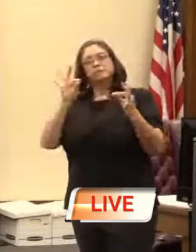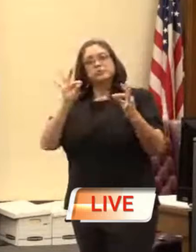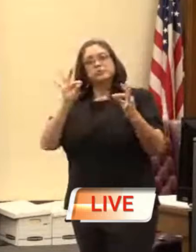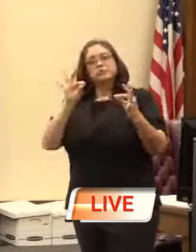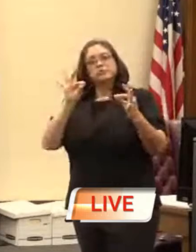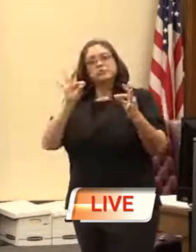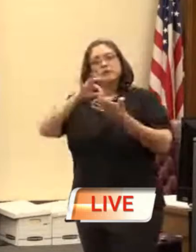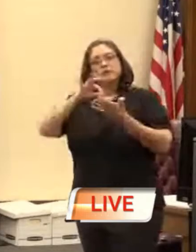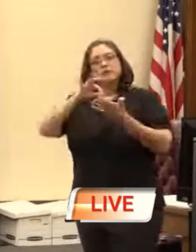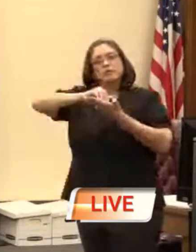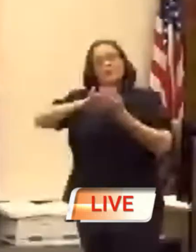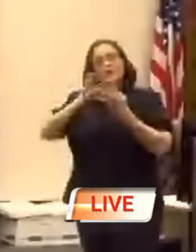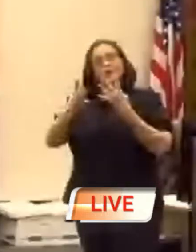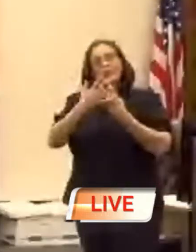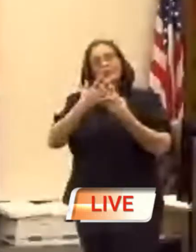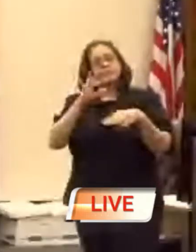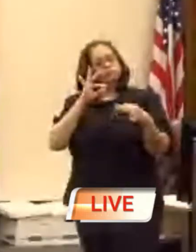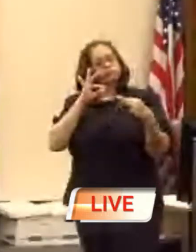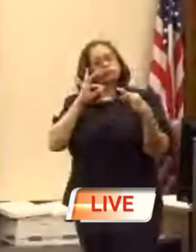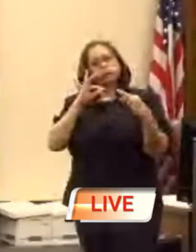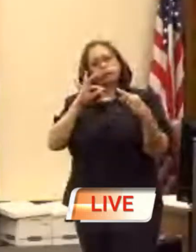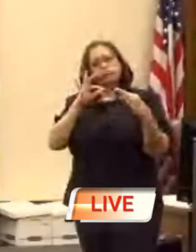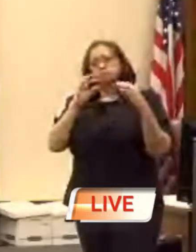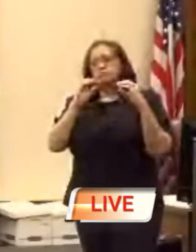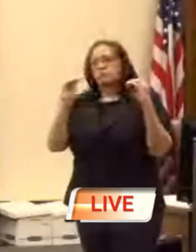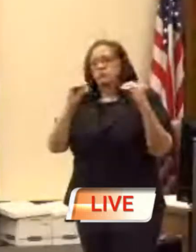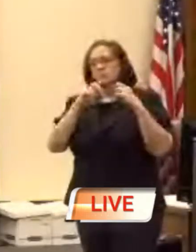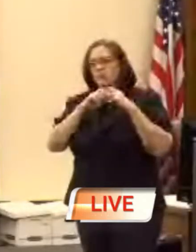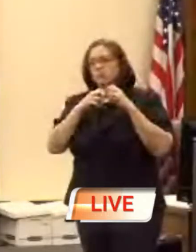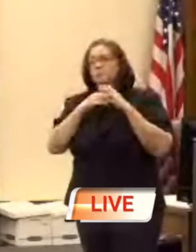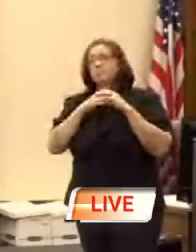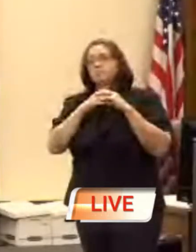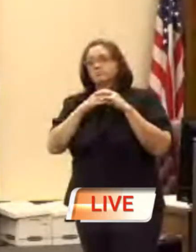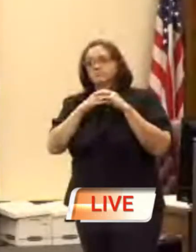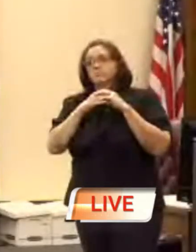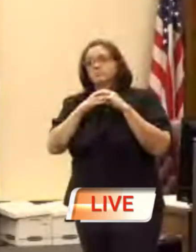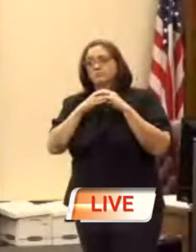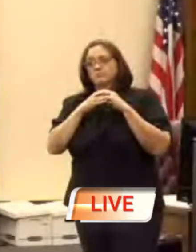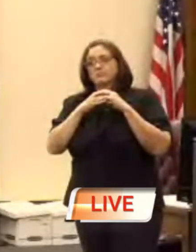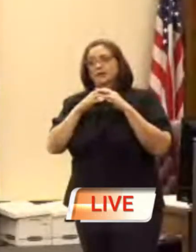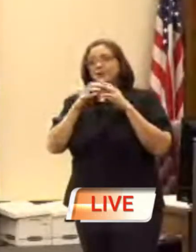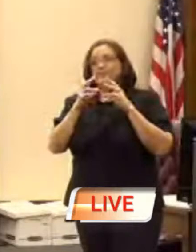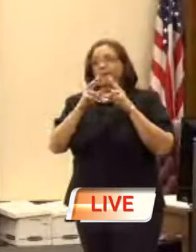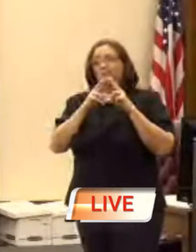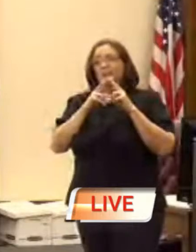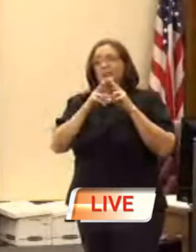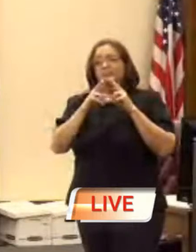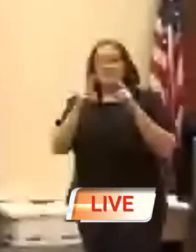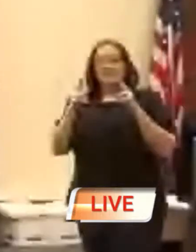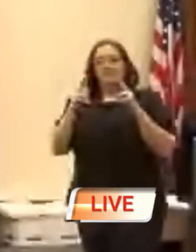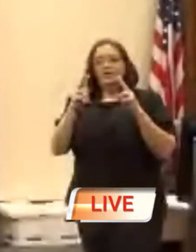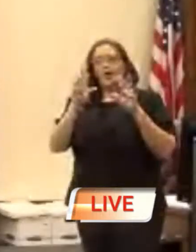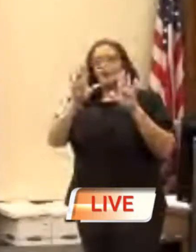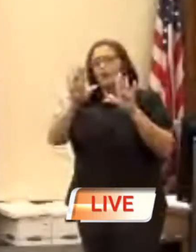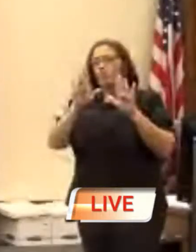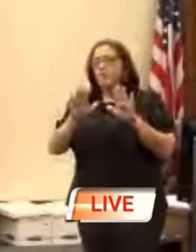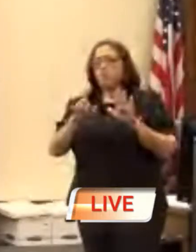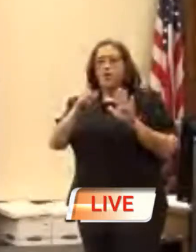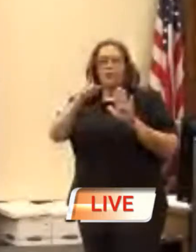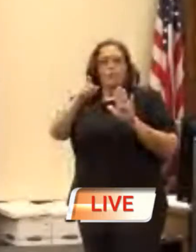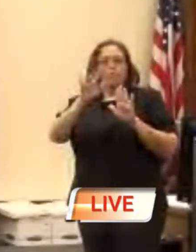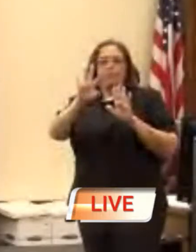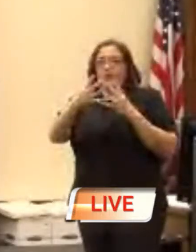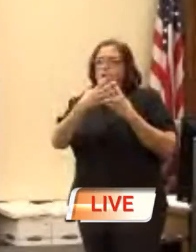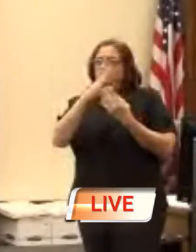is why they're so brief. And it was actually quite remarkable that he does not have